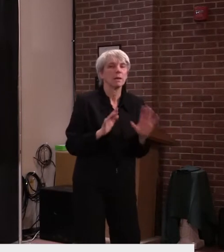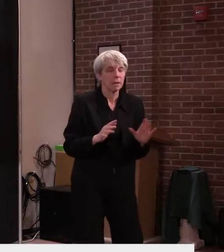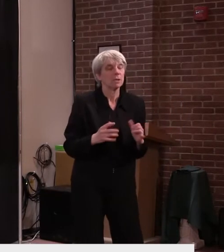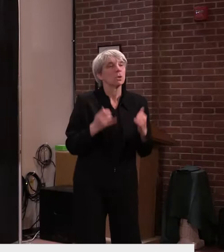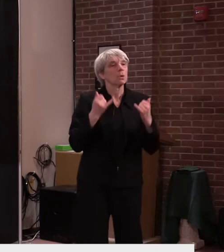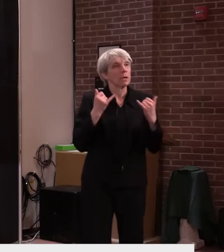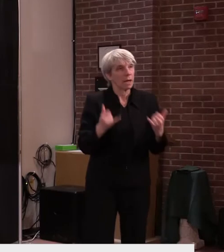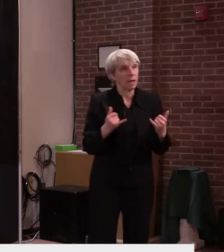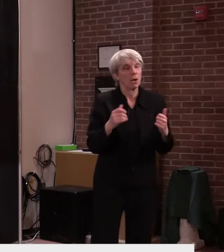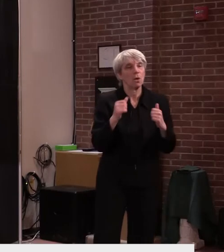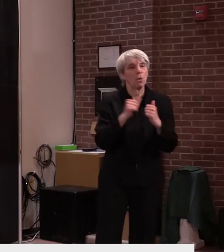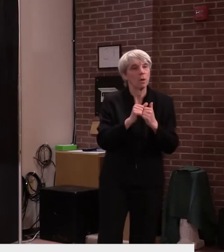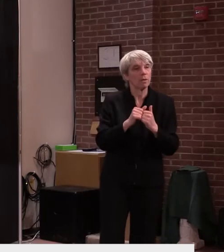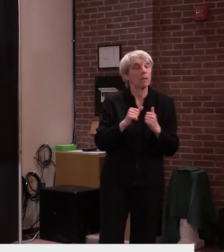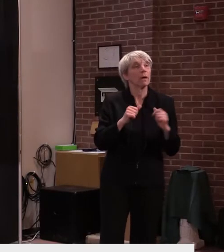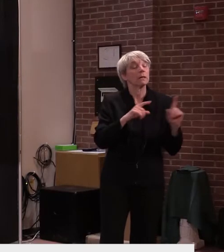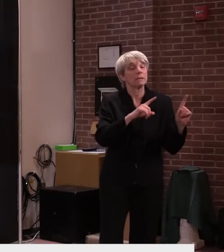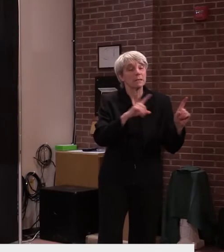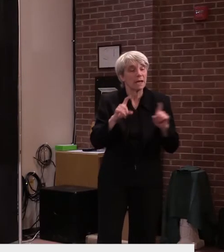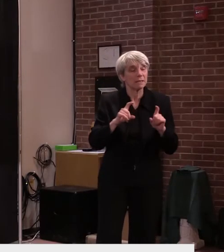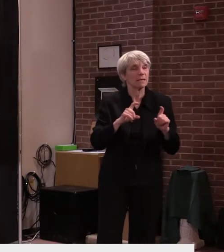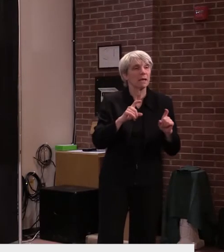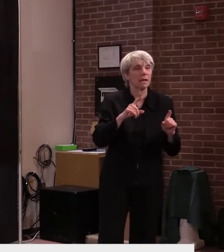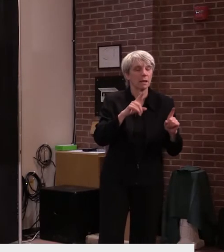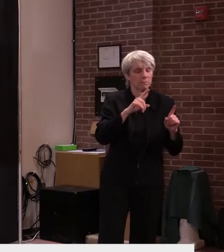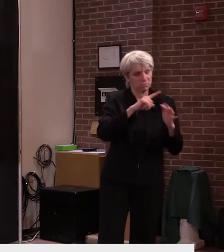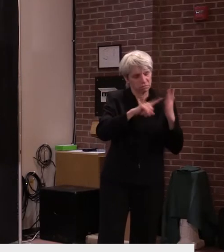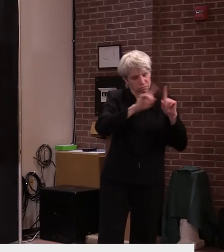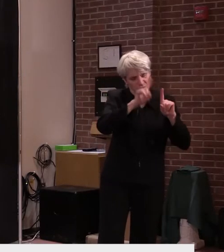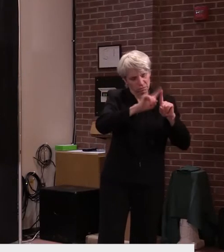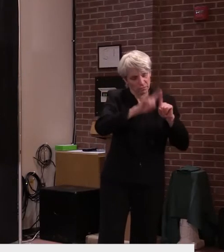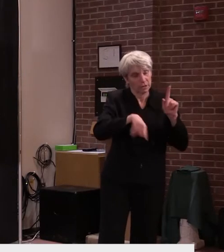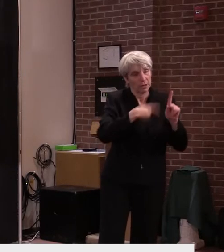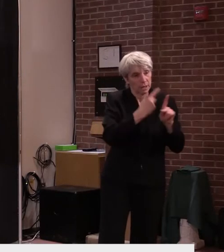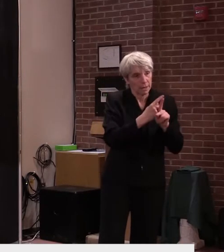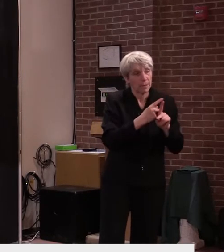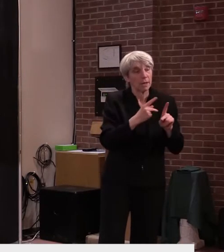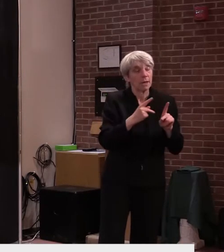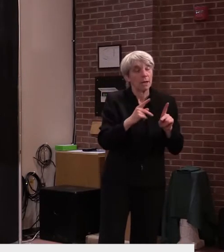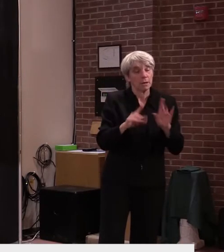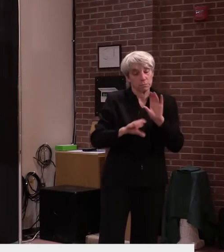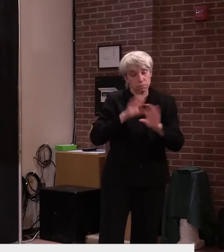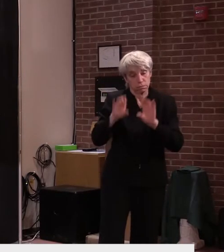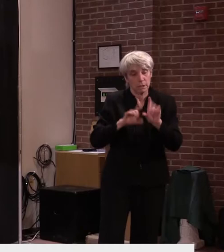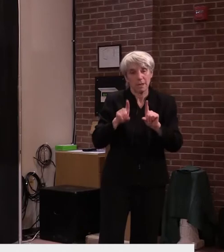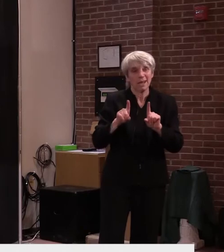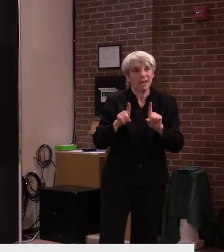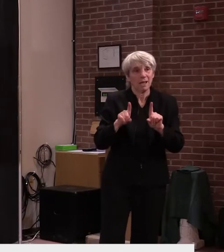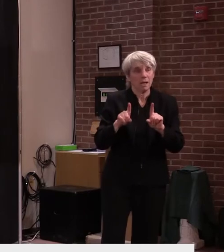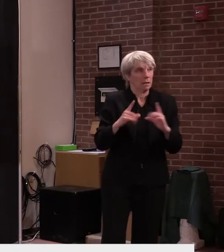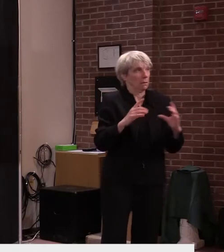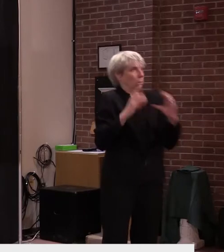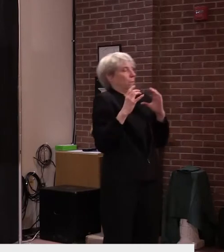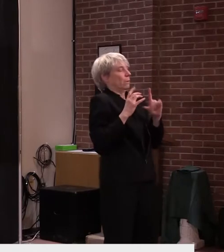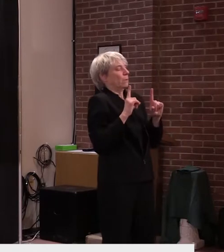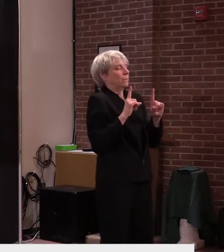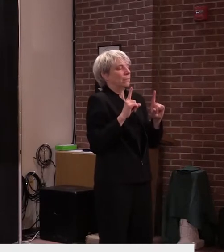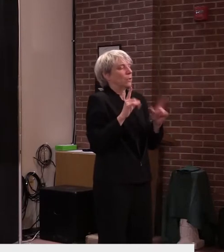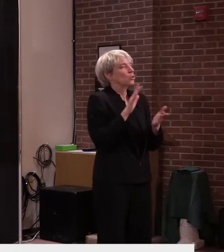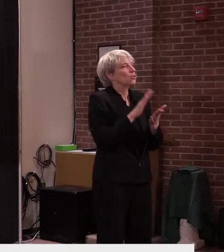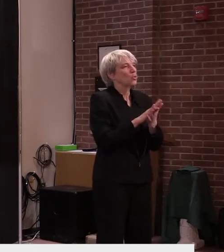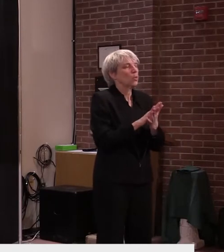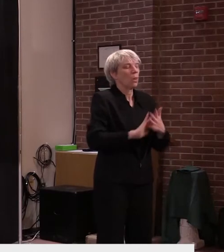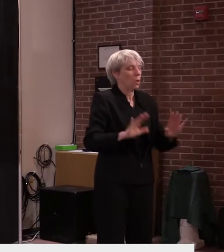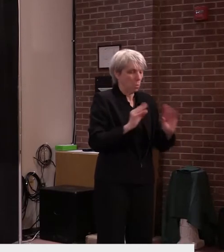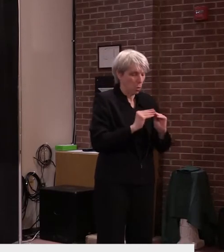surveillance testing, testing after close contact, these types of testing should shift from the school setting